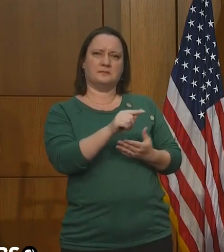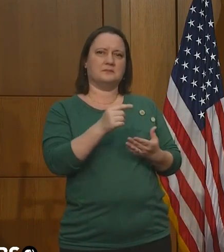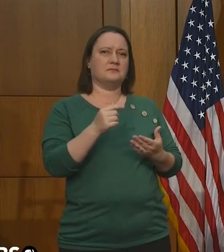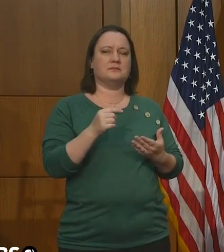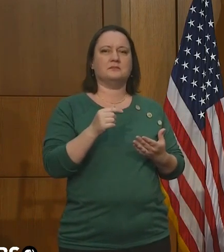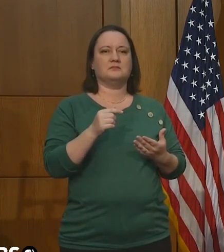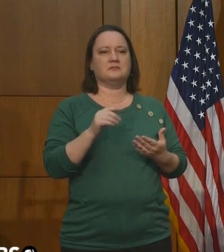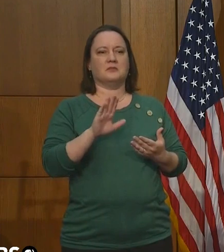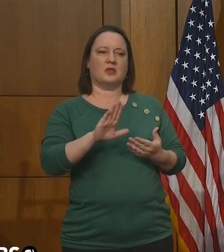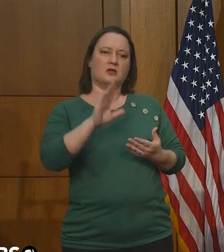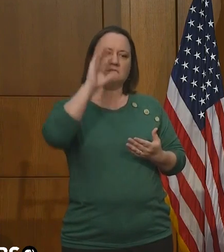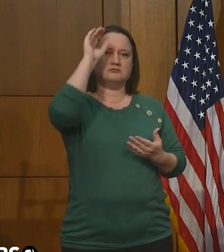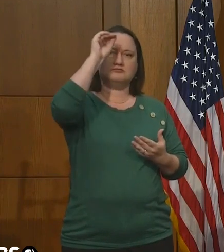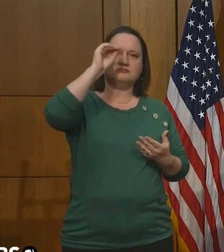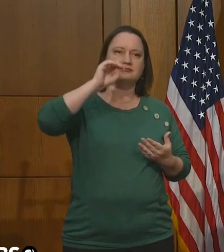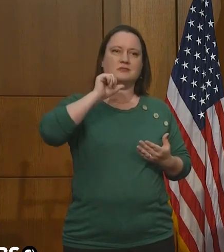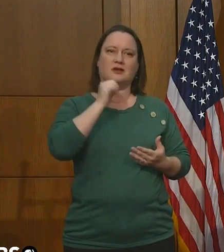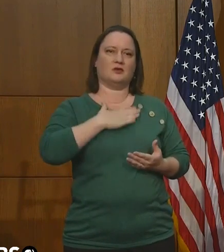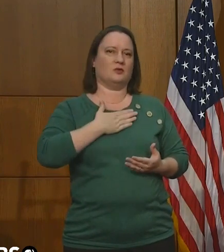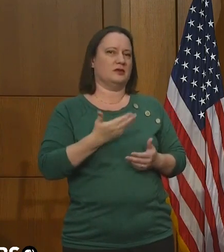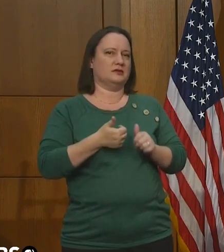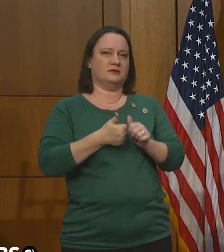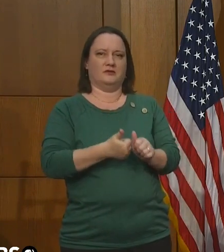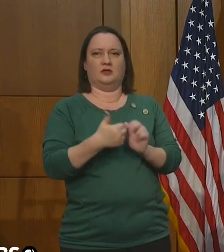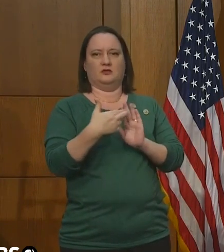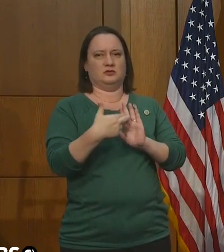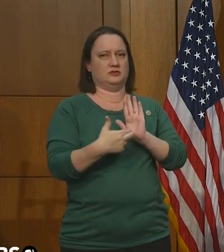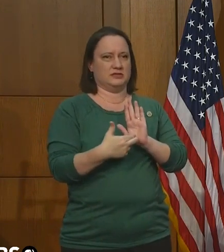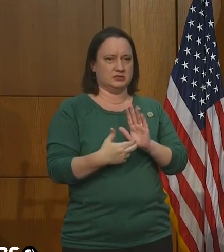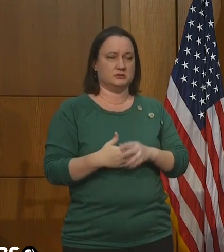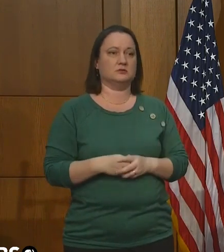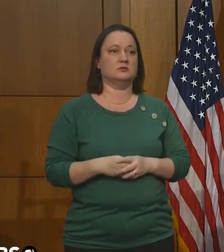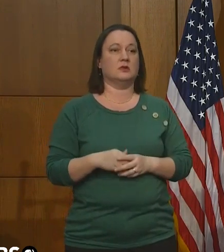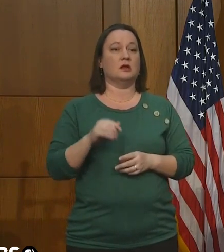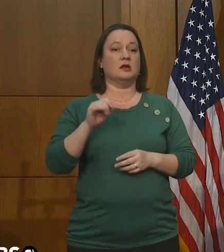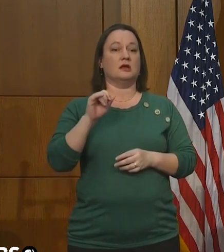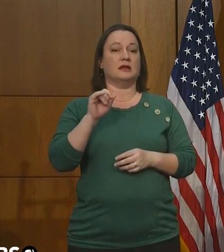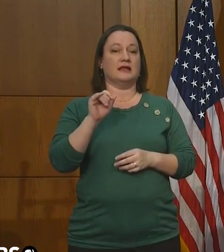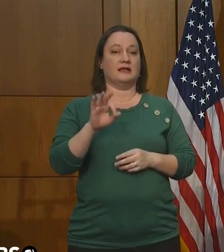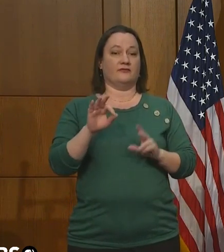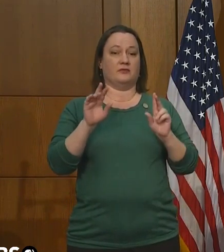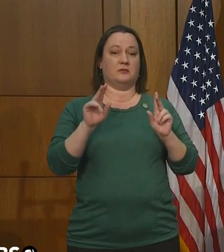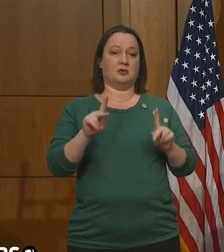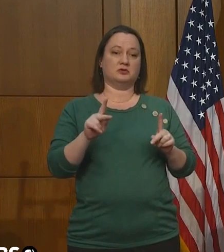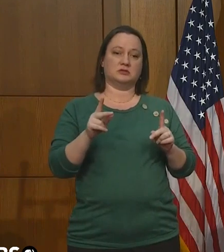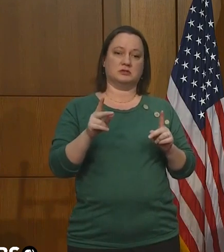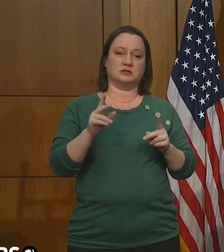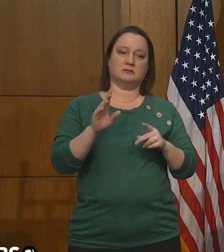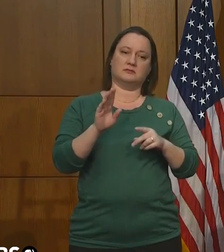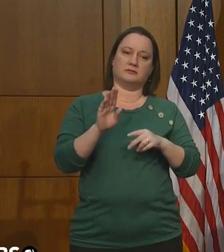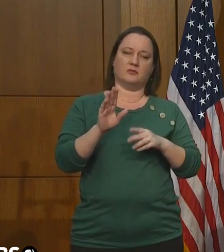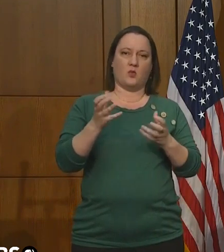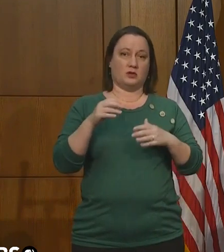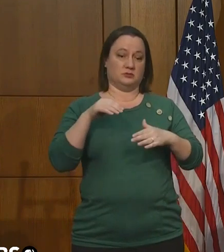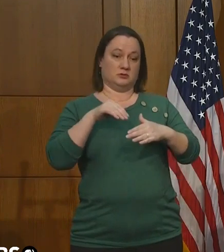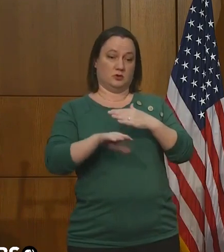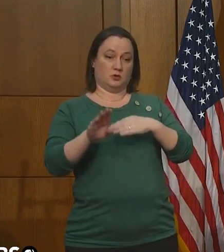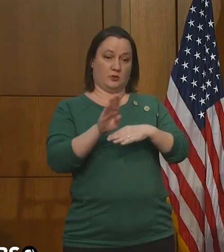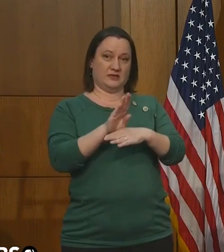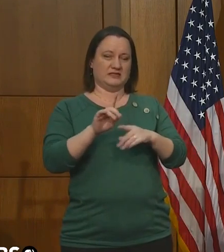a business that is facing a customer that very much wants to come in but doesn't want to wear a mask? Mm-hmm. And can they